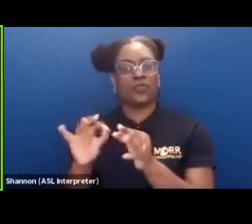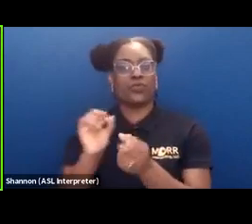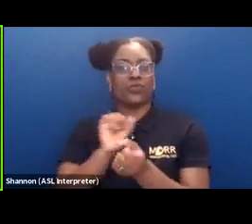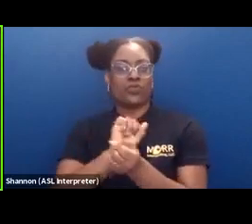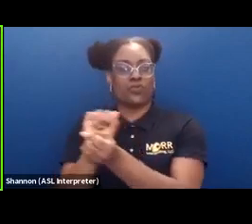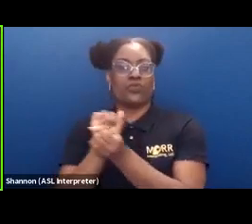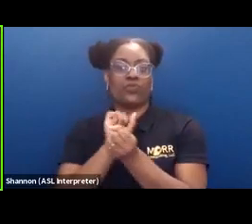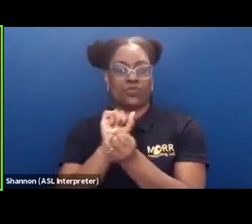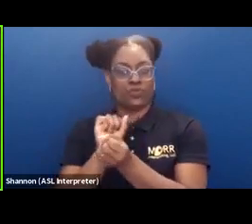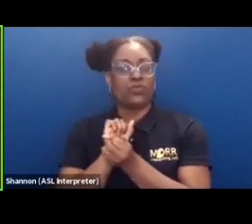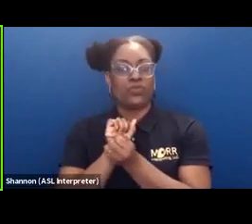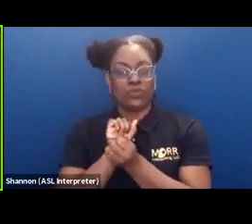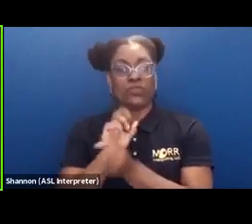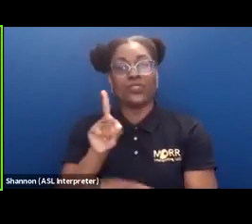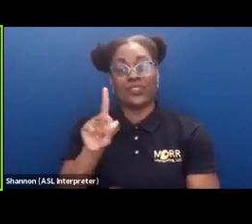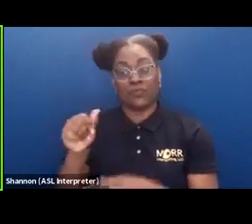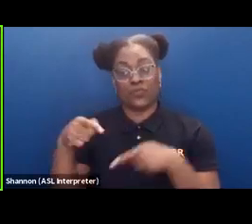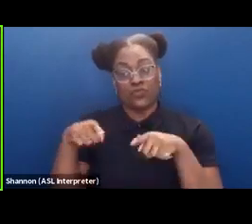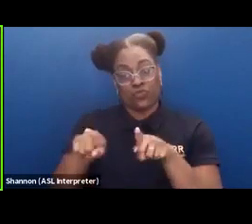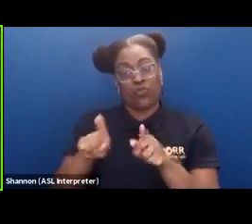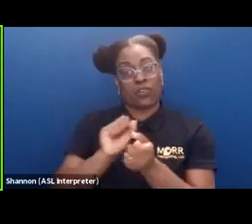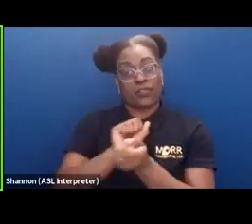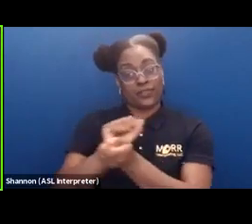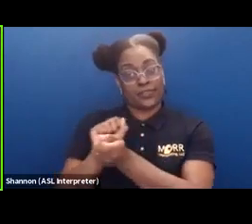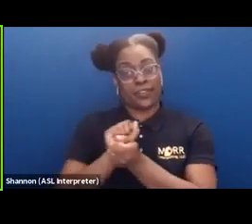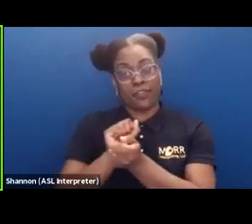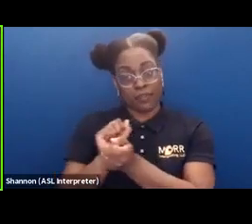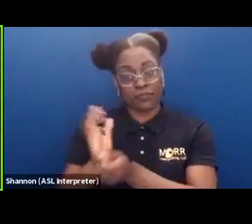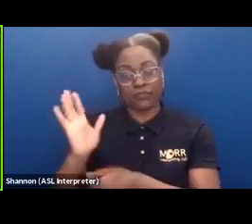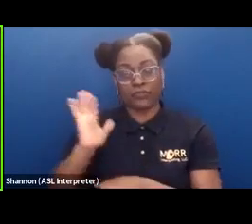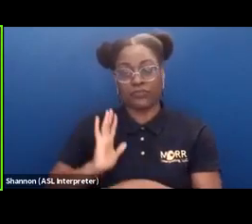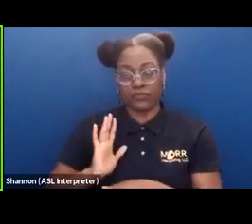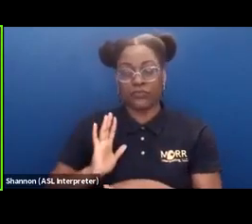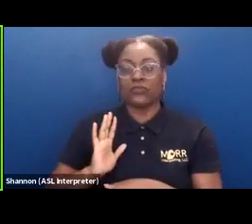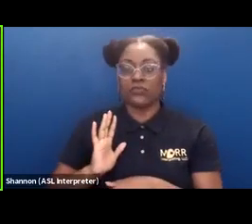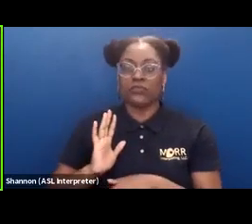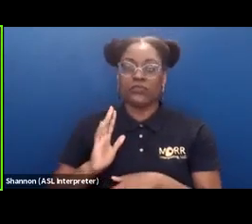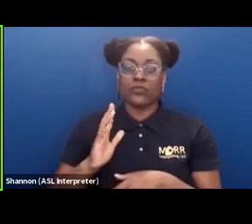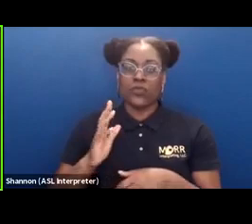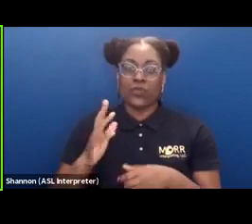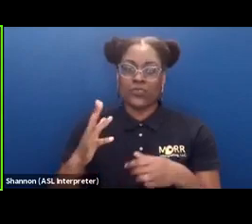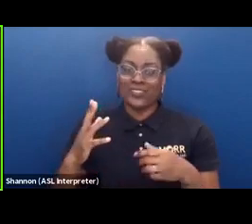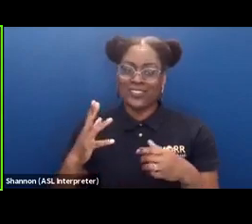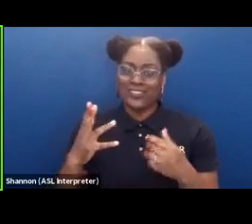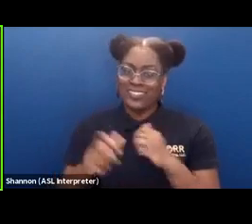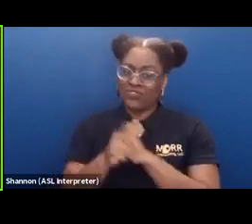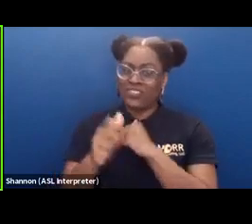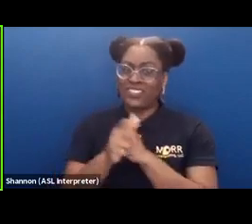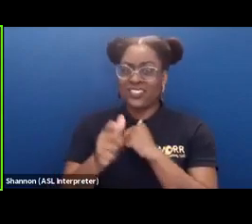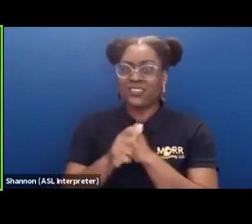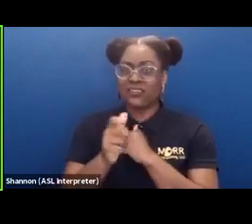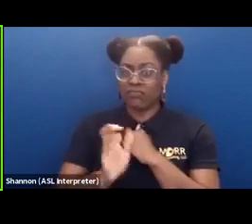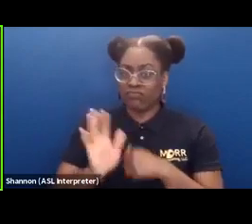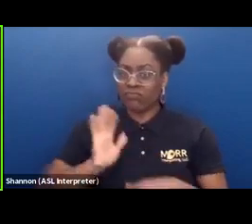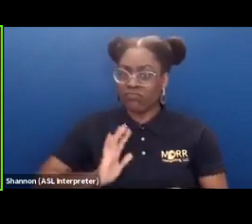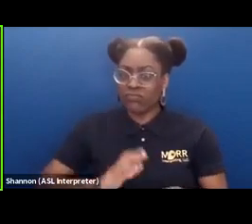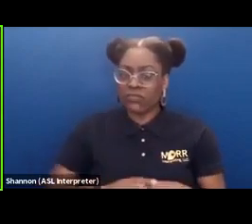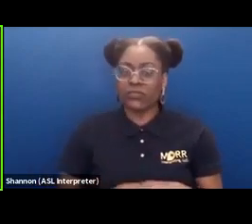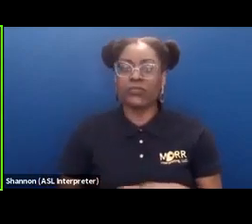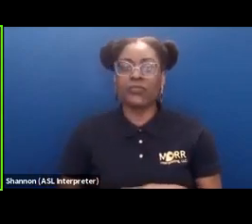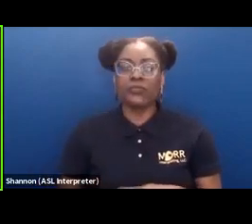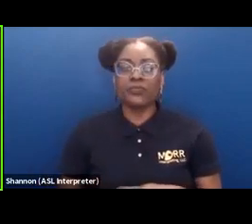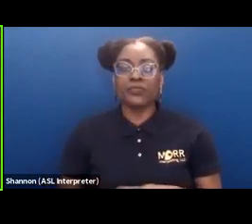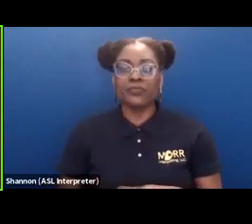during enslavement was very embattled and very dangerous to be a disabled. I mean, it's embattled and dangerous to be a disabled person now. But a lot